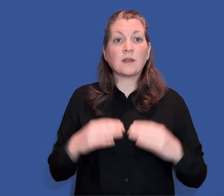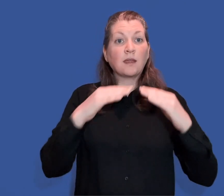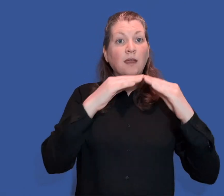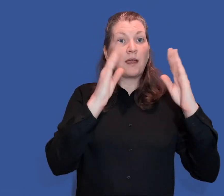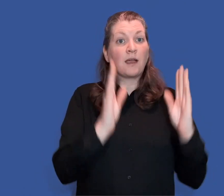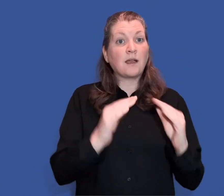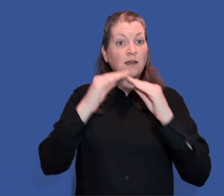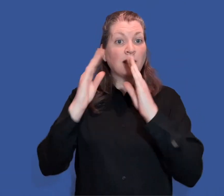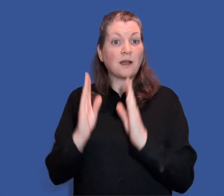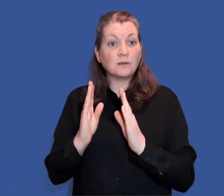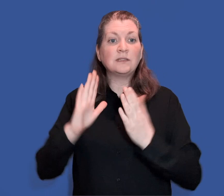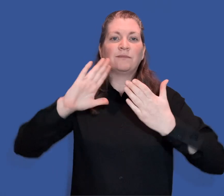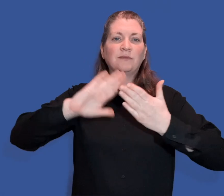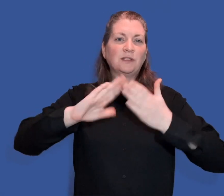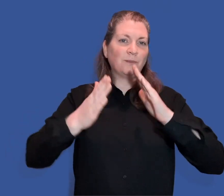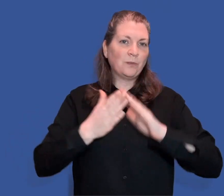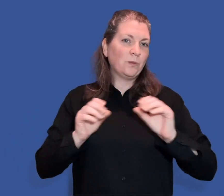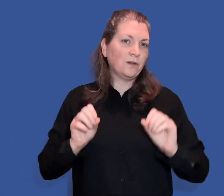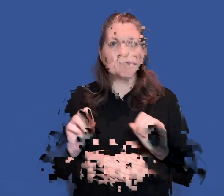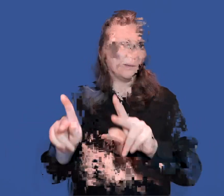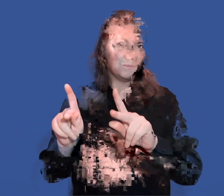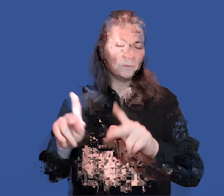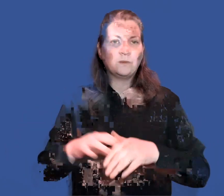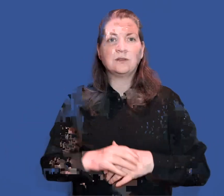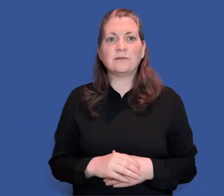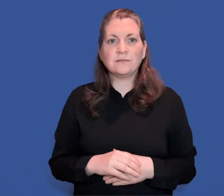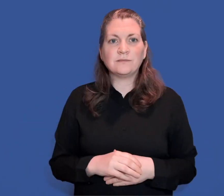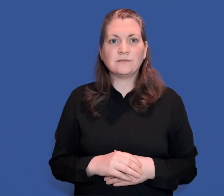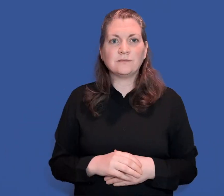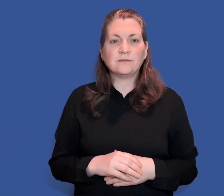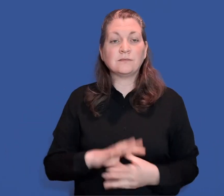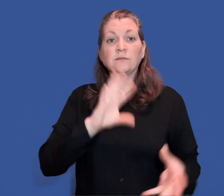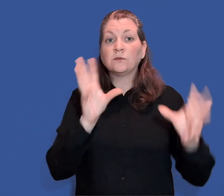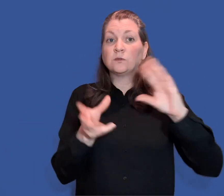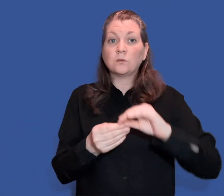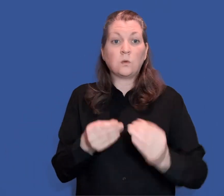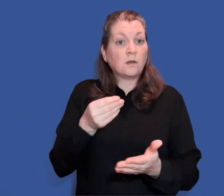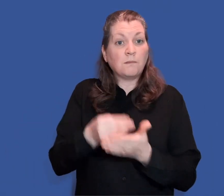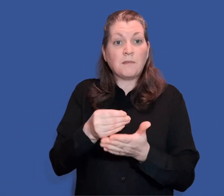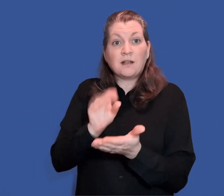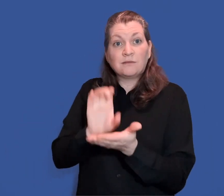Project number 3 is for the Housing and Community Opportunity Project,